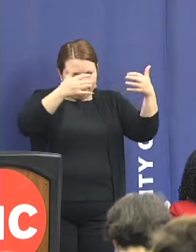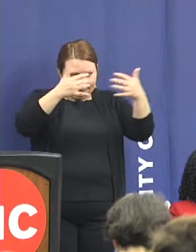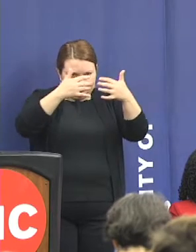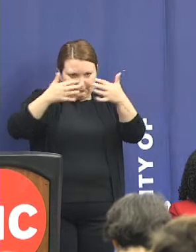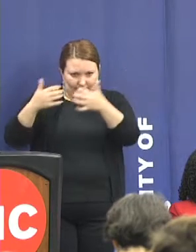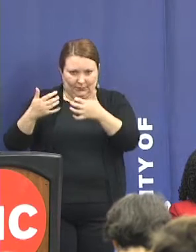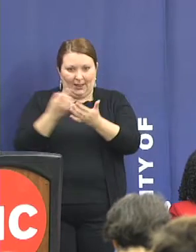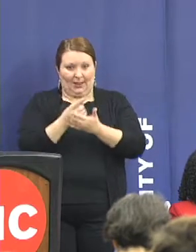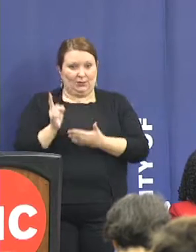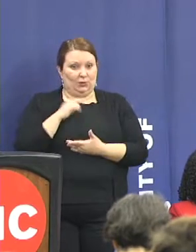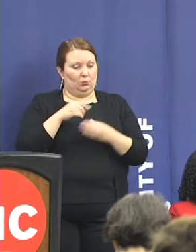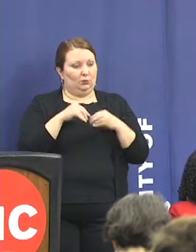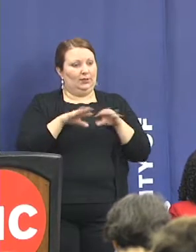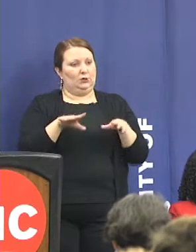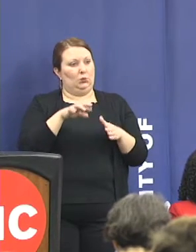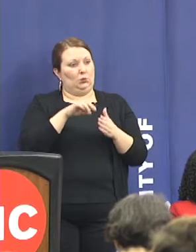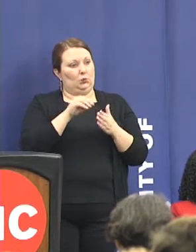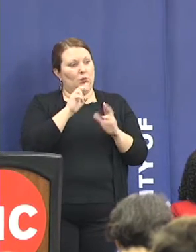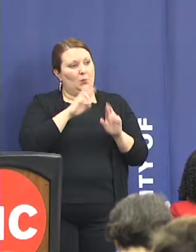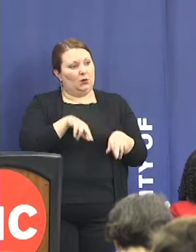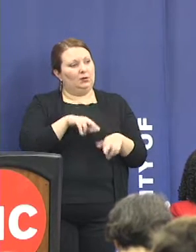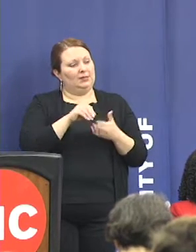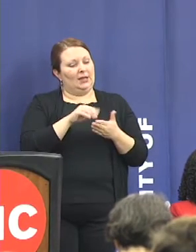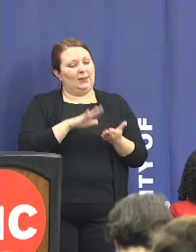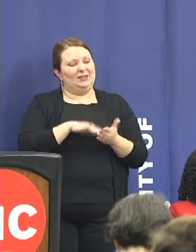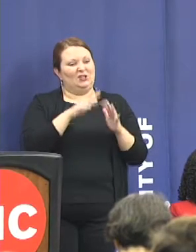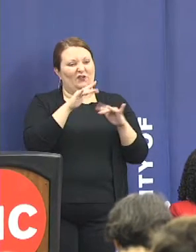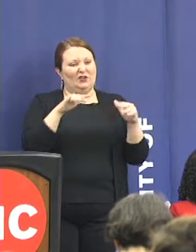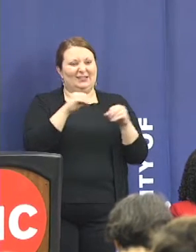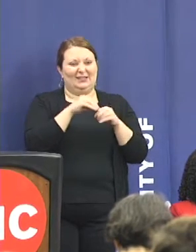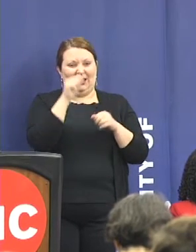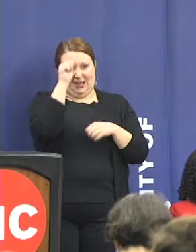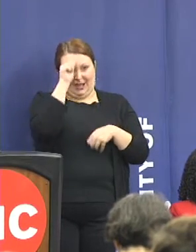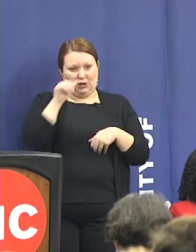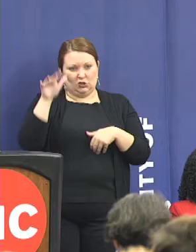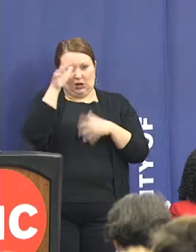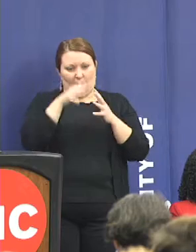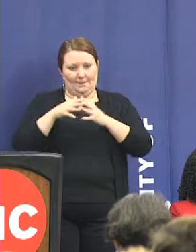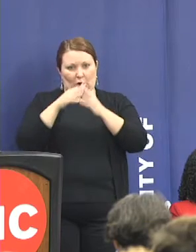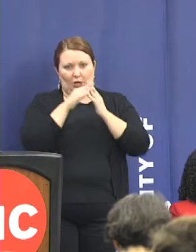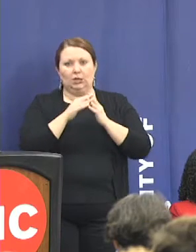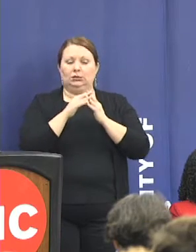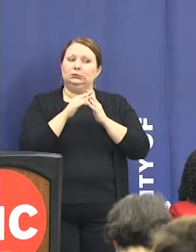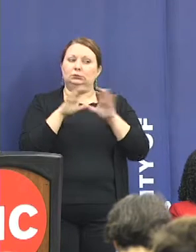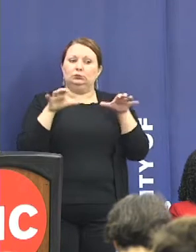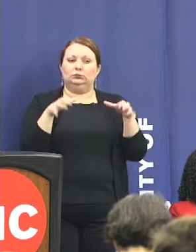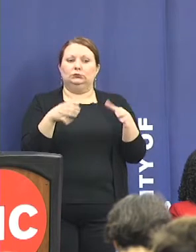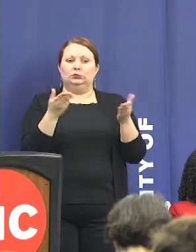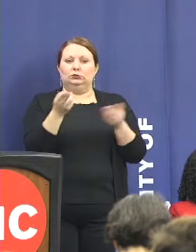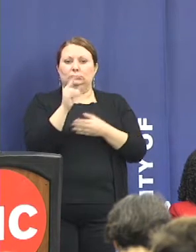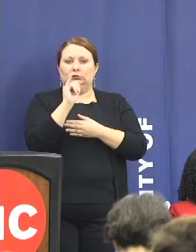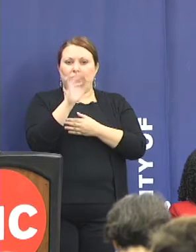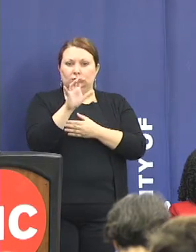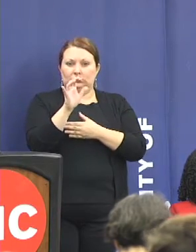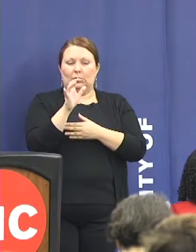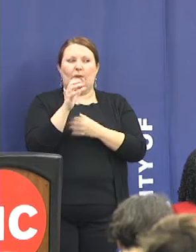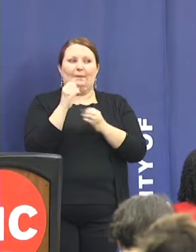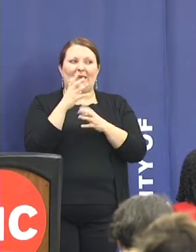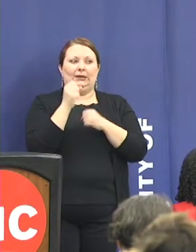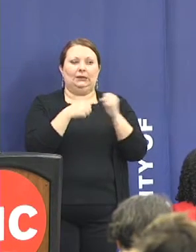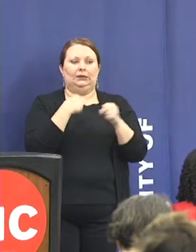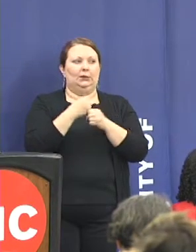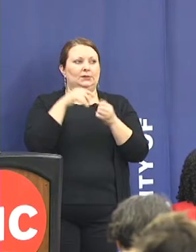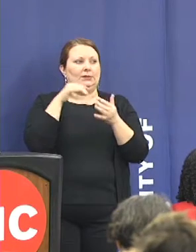report that really documents the diversity of the Asian American student population at UIC, and that has been based on a multi-year